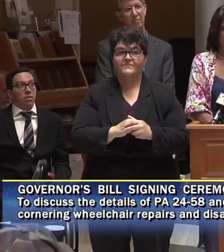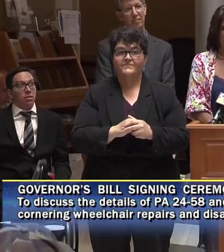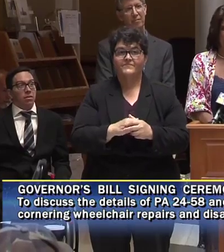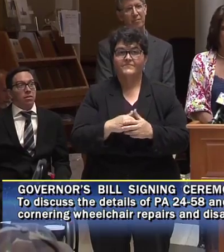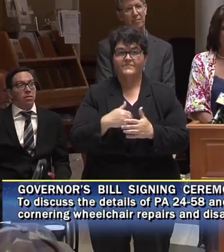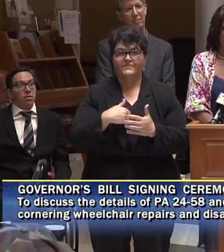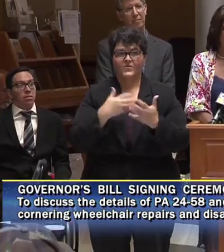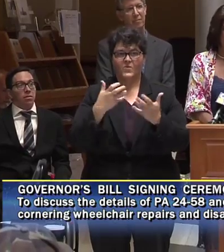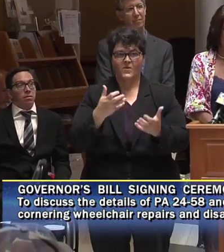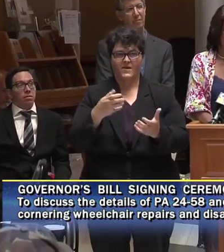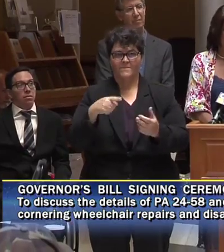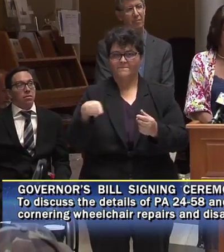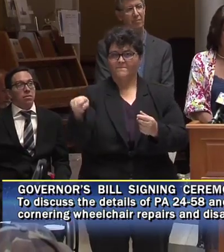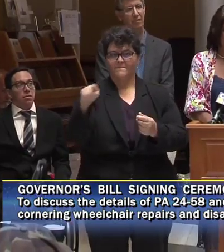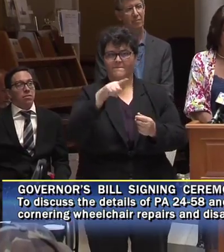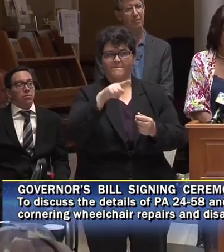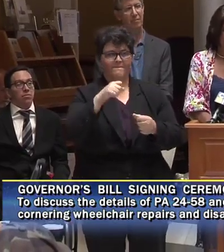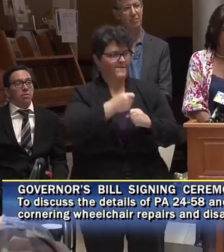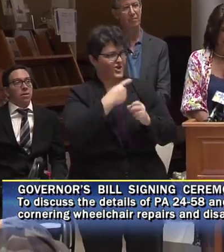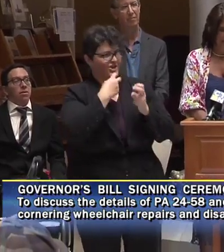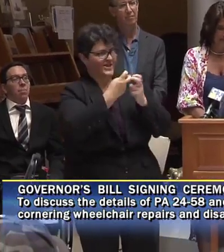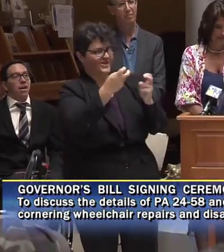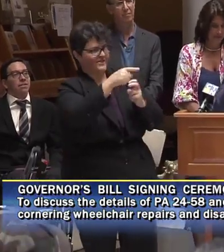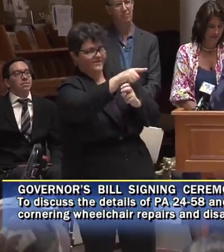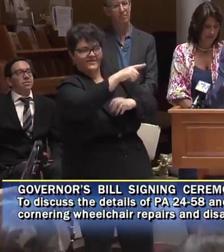with wheelchairs, as many as we can get up here.